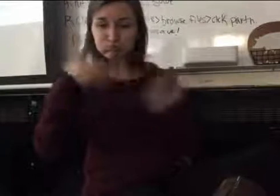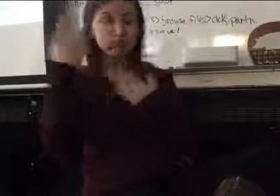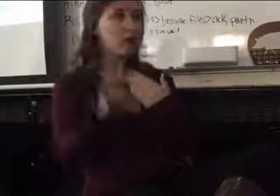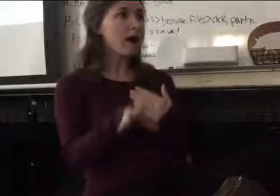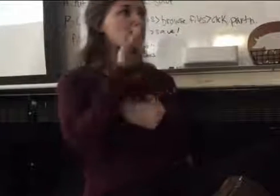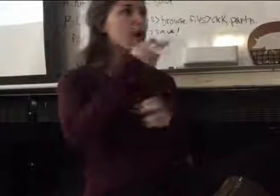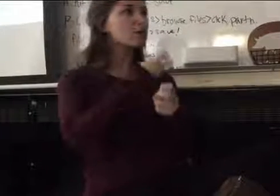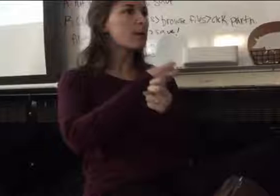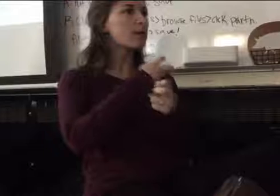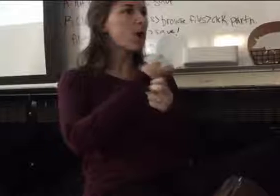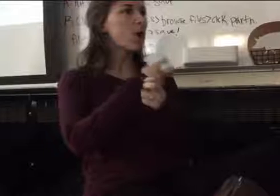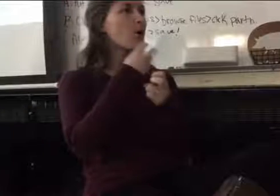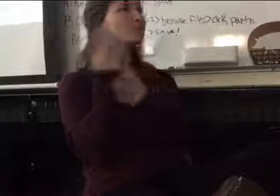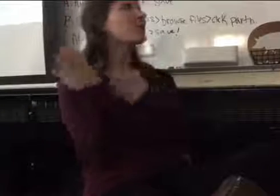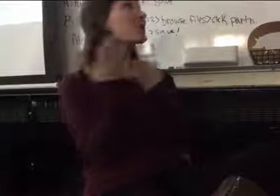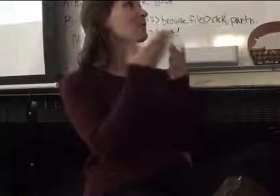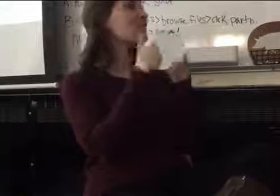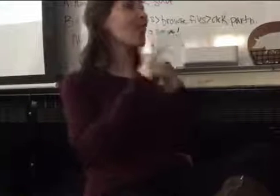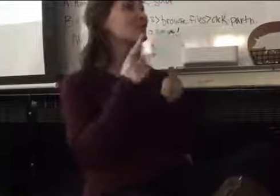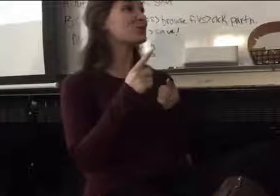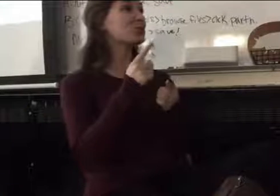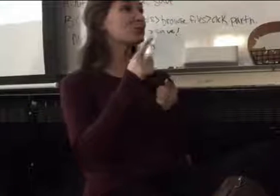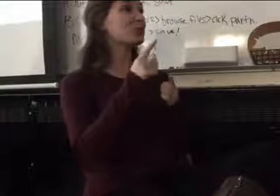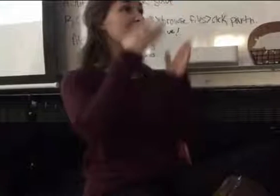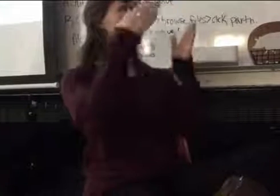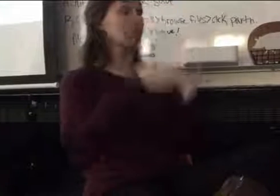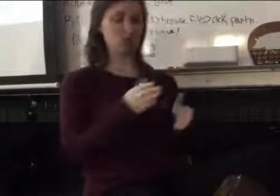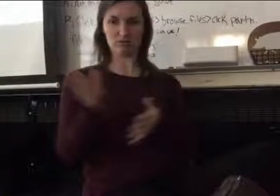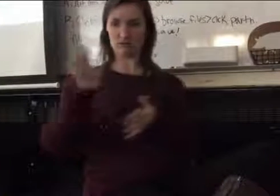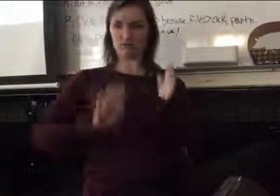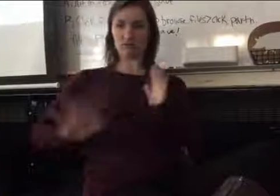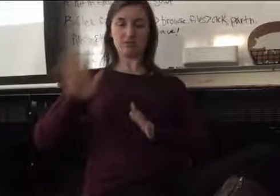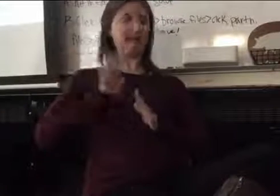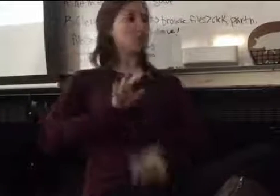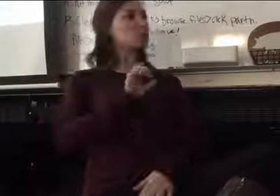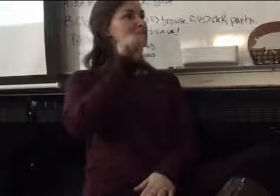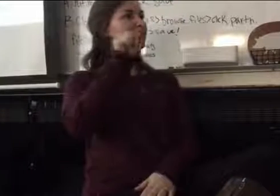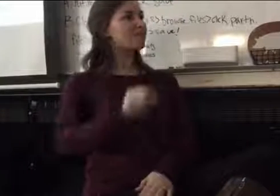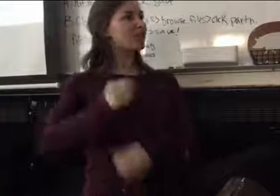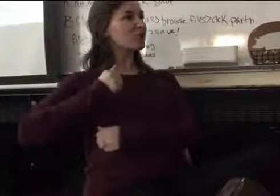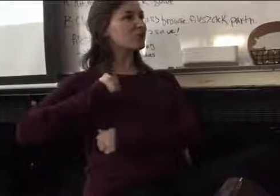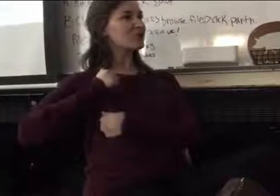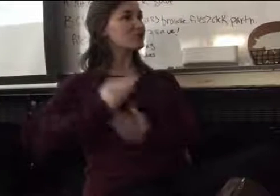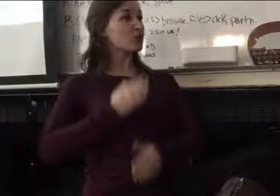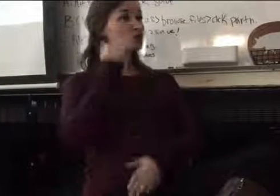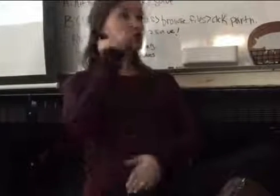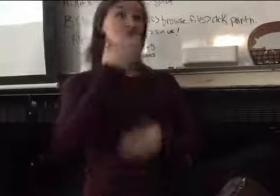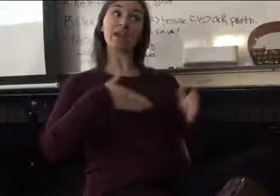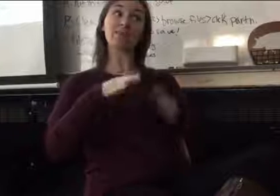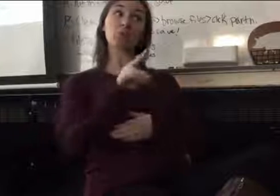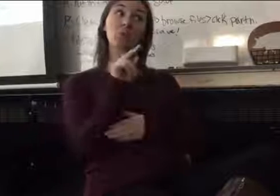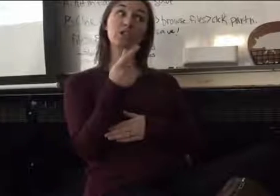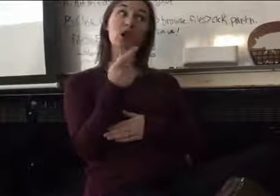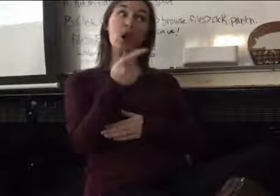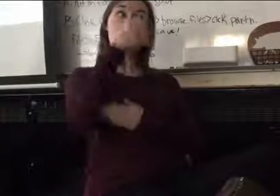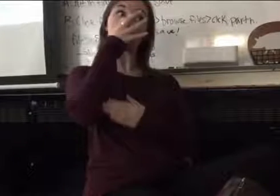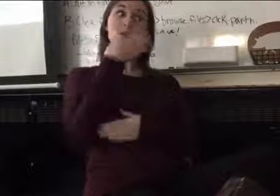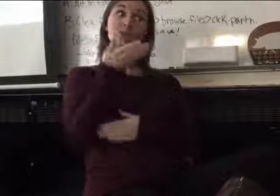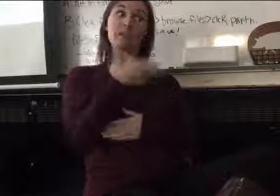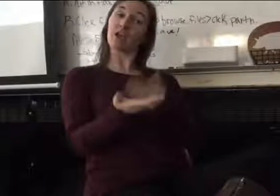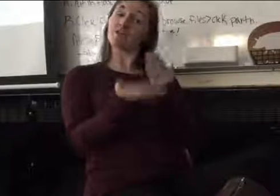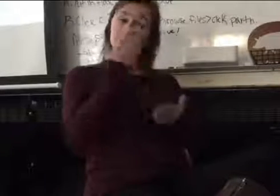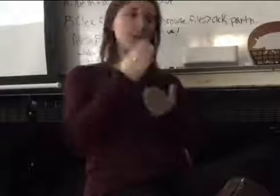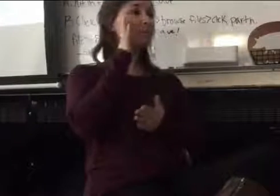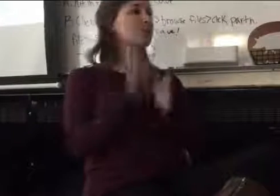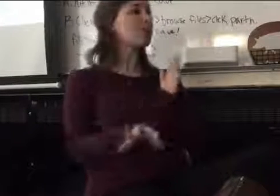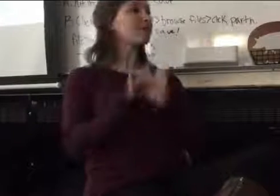and came over and was like, "Hey, here's these bones." And it turned out to be a Confederate soldier. So if you ever go walk your dog and that happens, maybe you'll find a Confederate